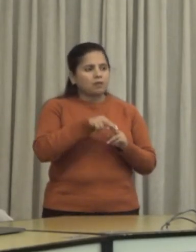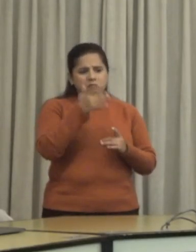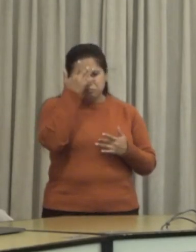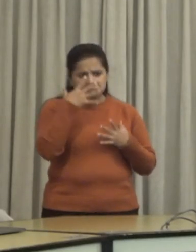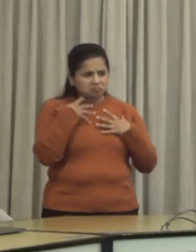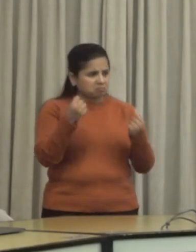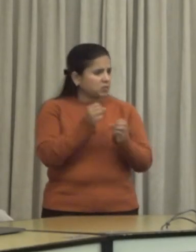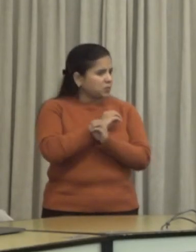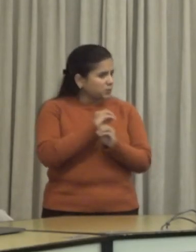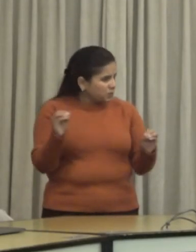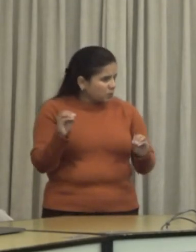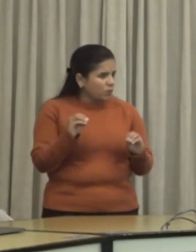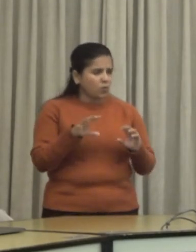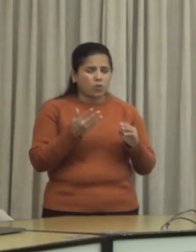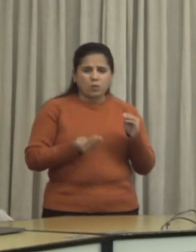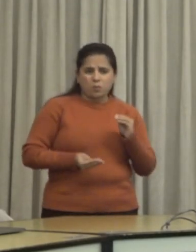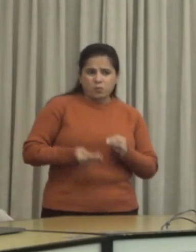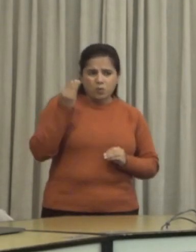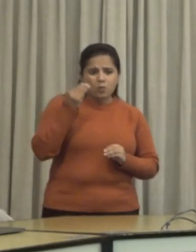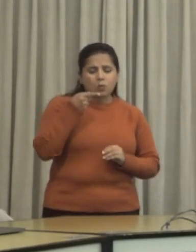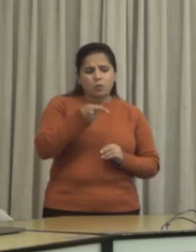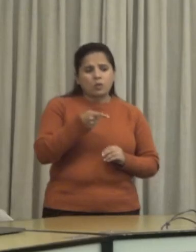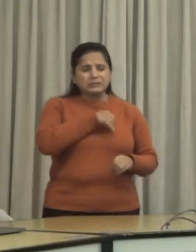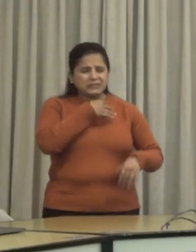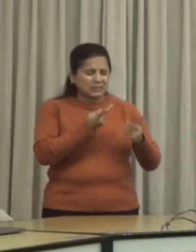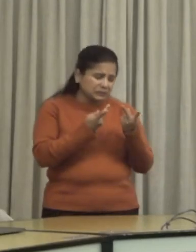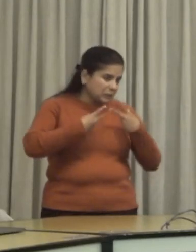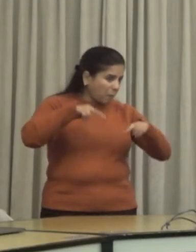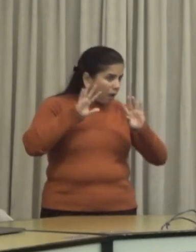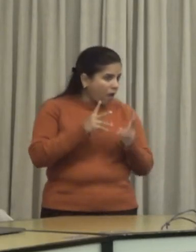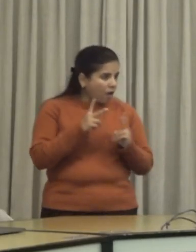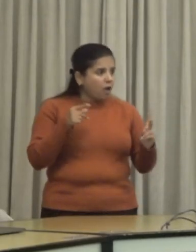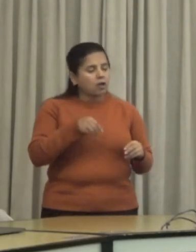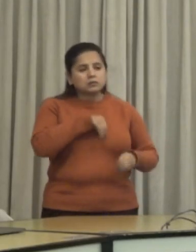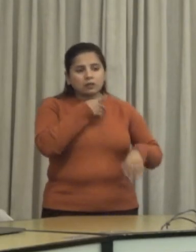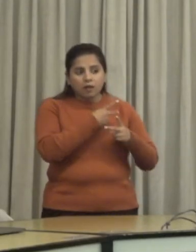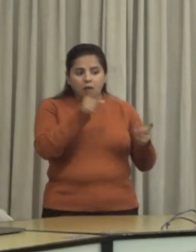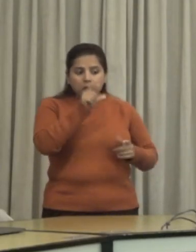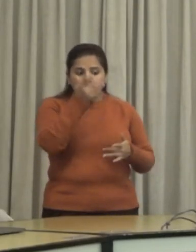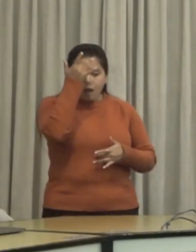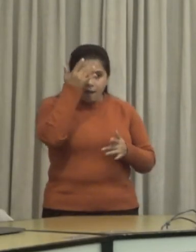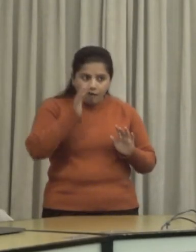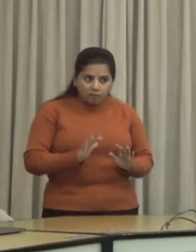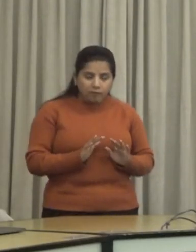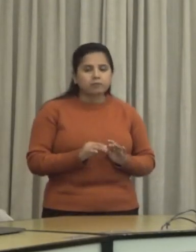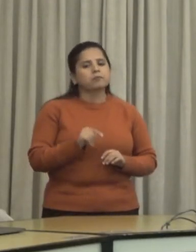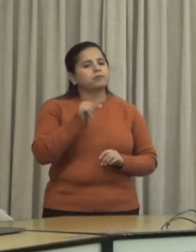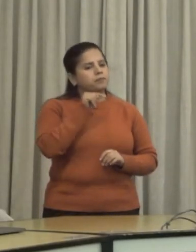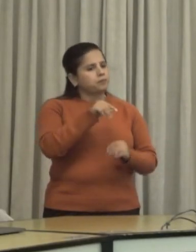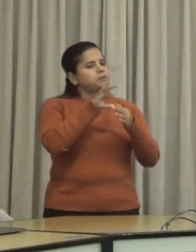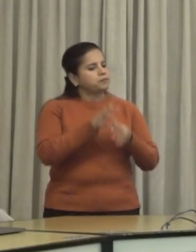and which involves extreme suffering, the prospects of suffering to the patient, so that